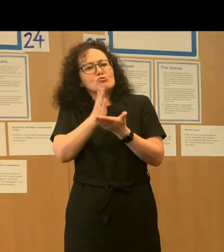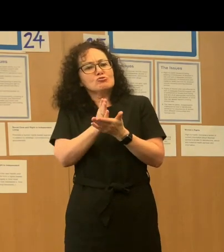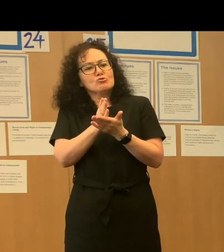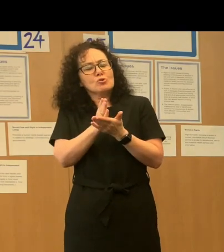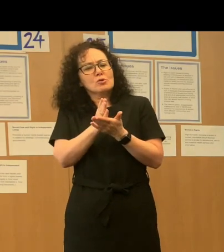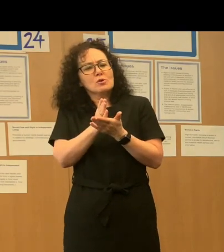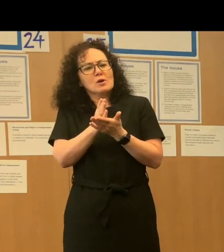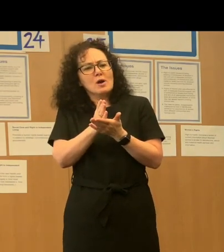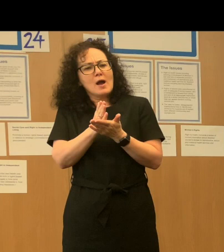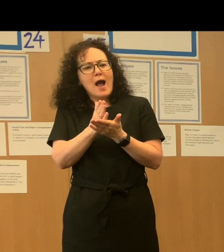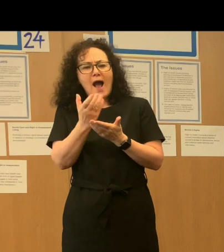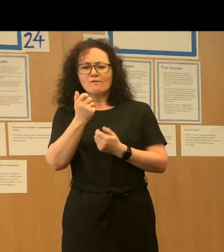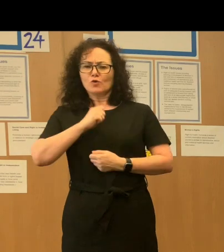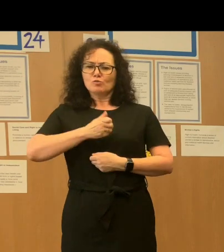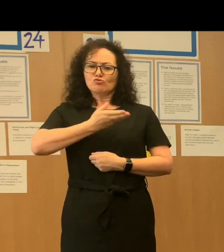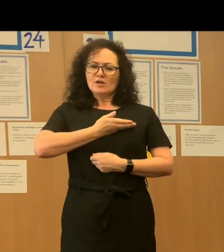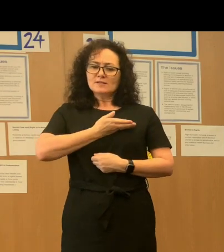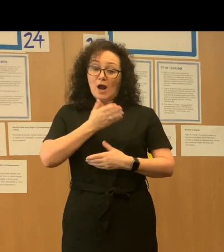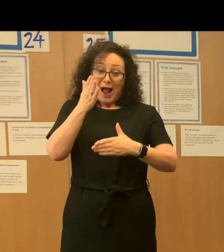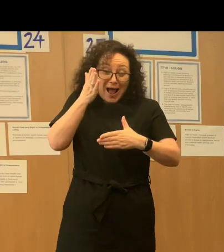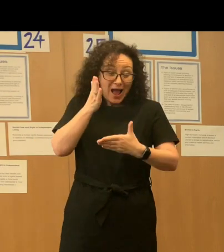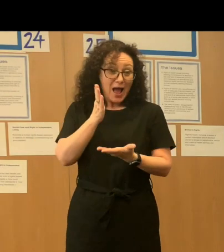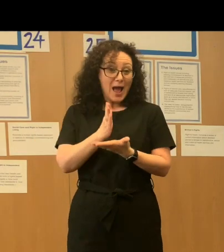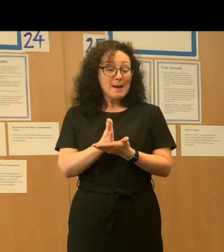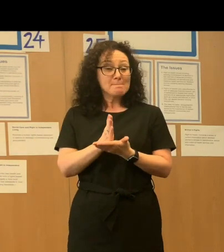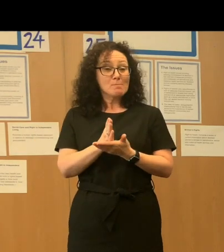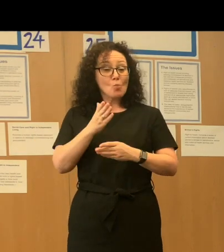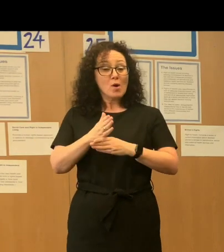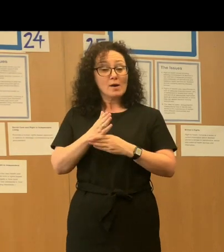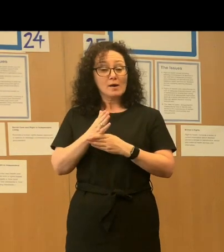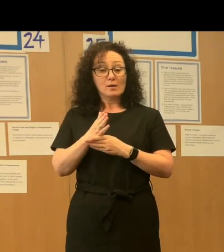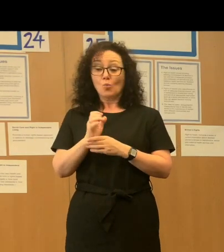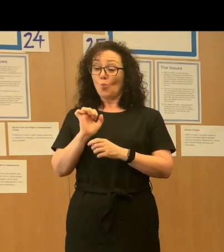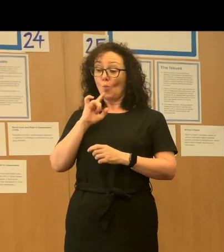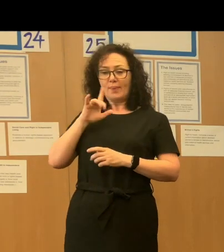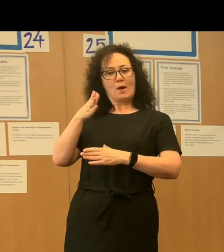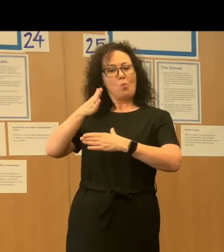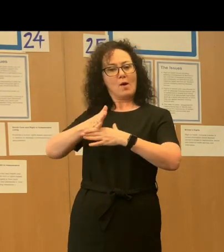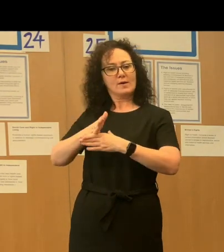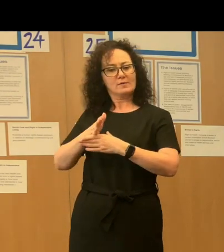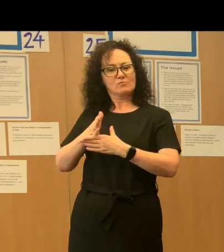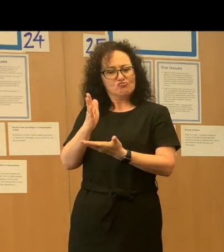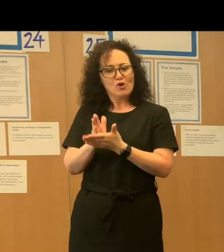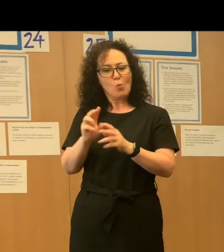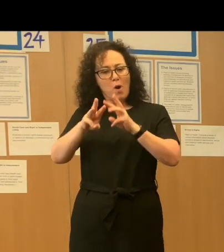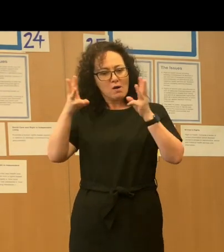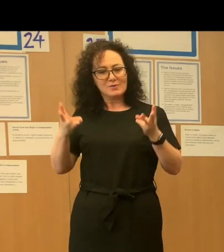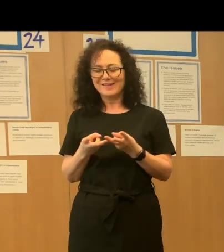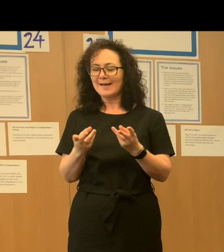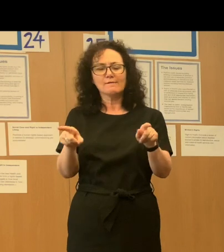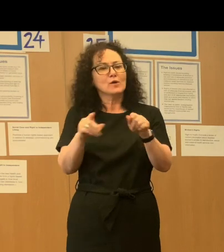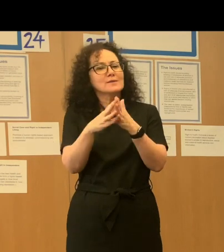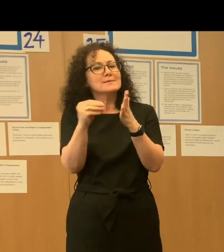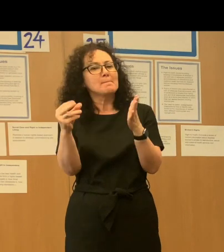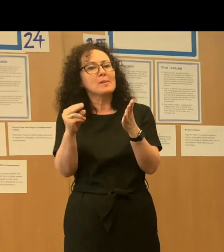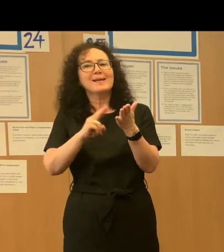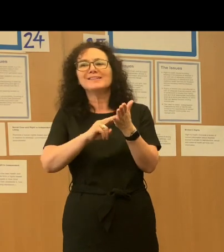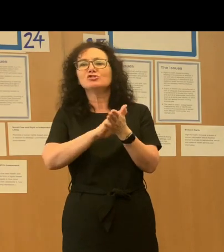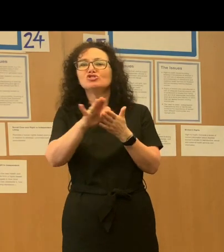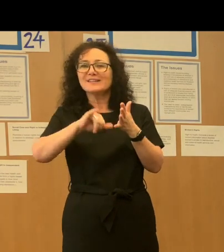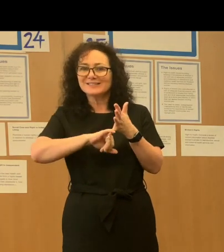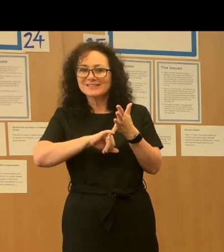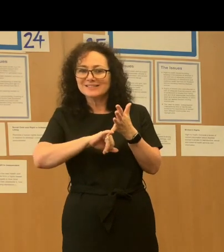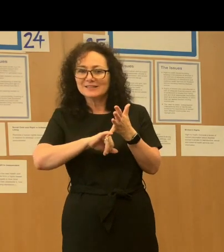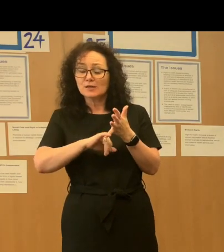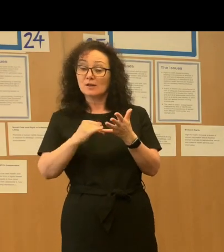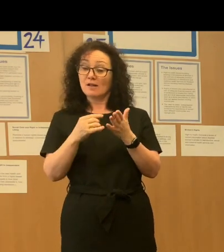organisation, produced a series of 8 case study films showing how human rights work in a range of health and social care settings. So they were featuring